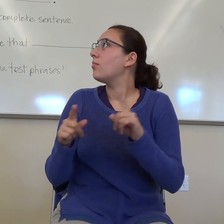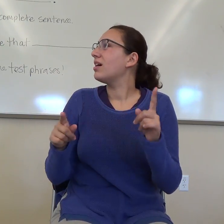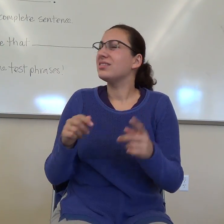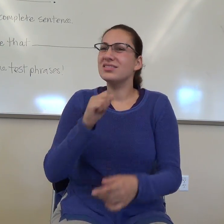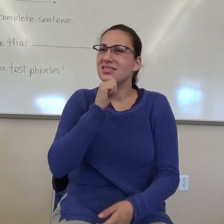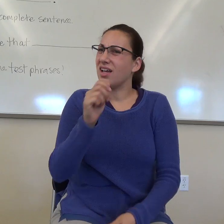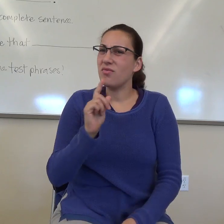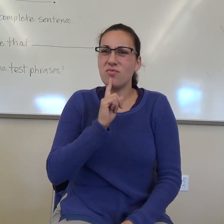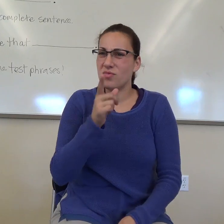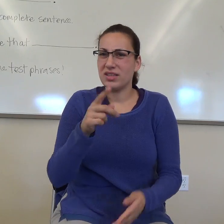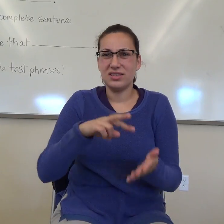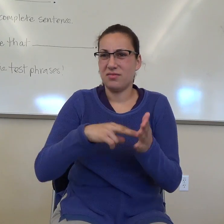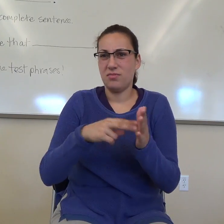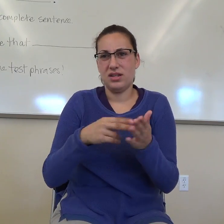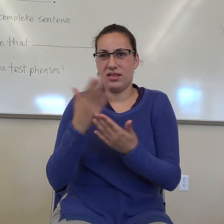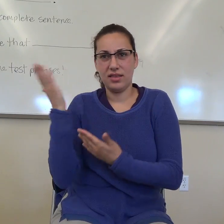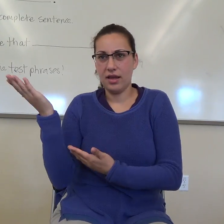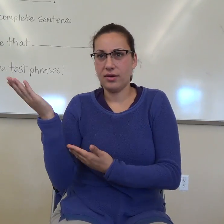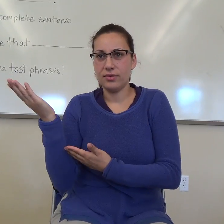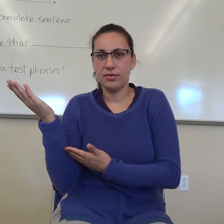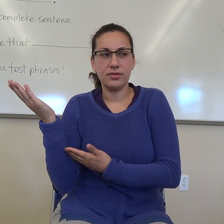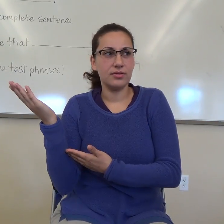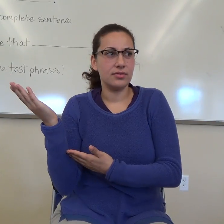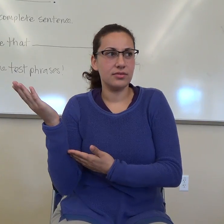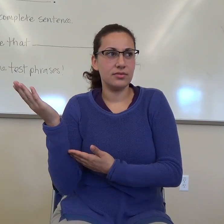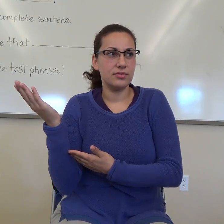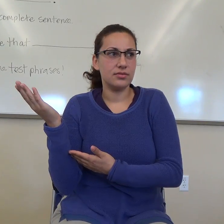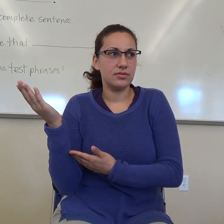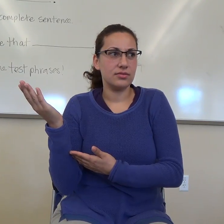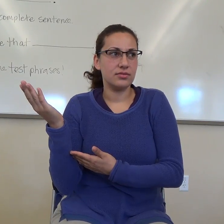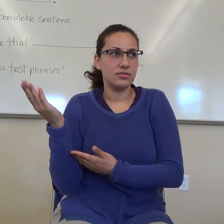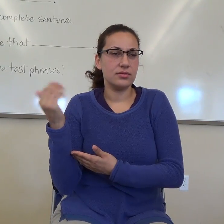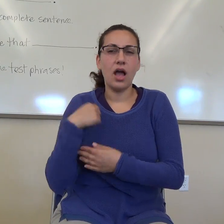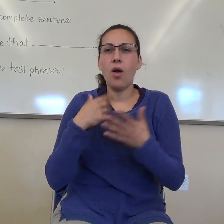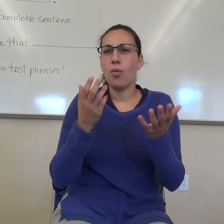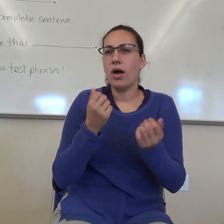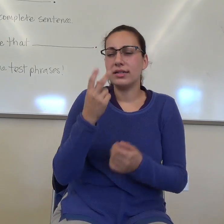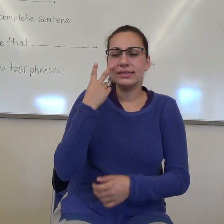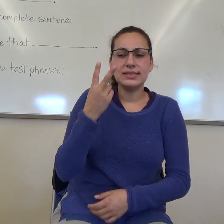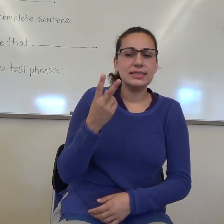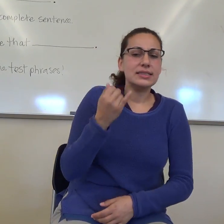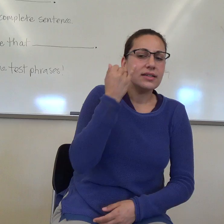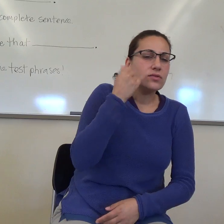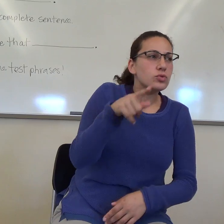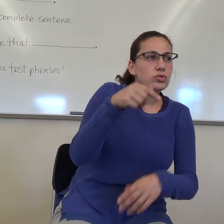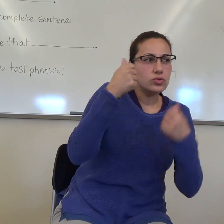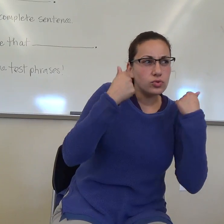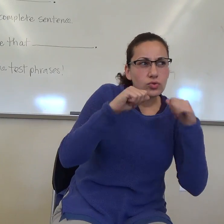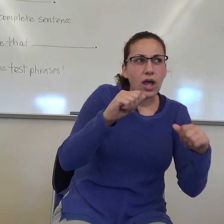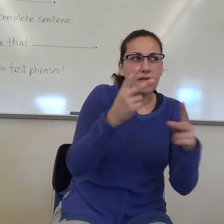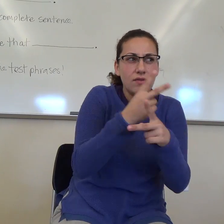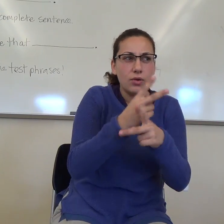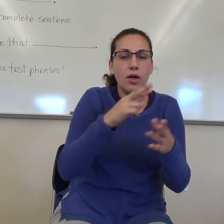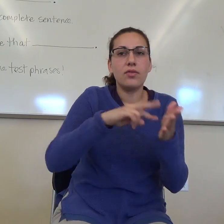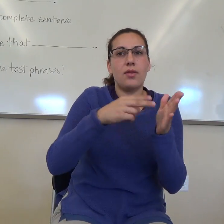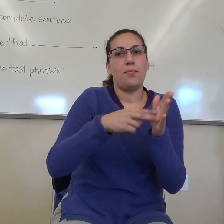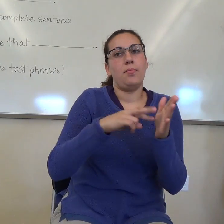what that means here. So I could see, and that was what I wanted to see, was that people were trying to work that meaning of pre